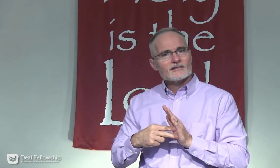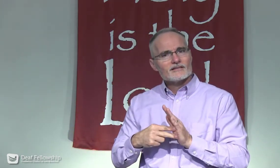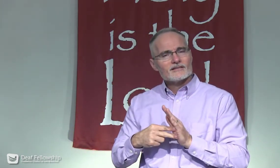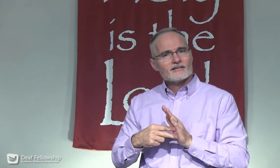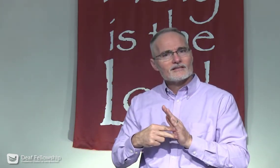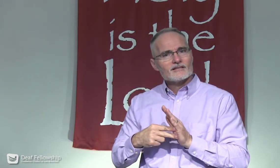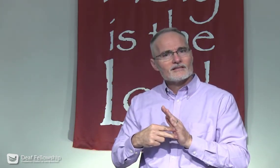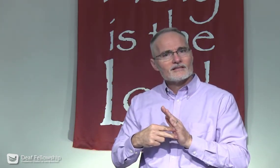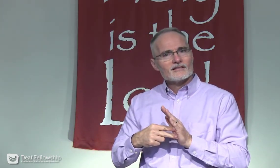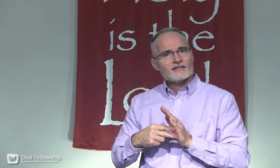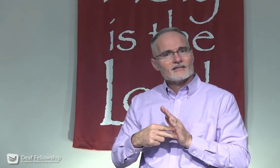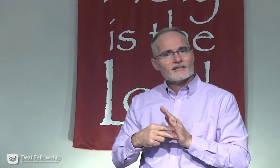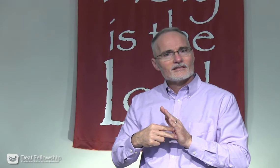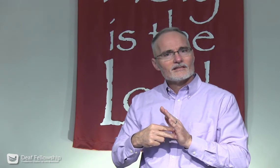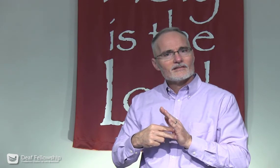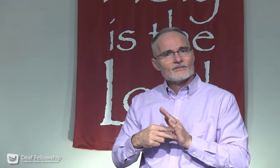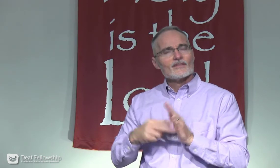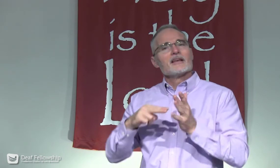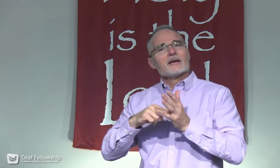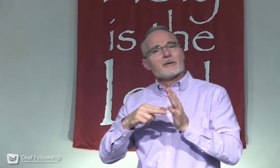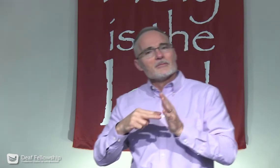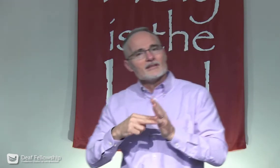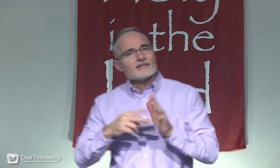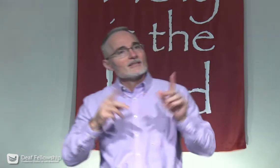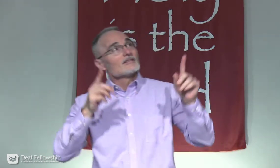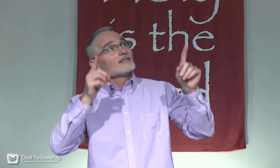do you remember what Jesus means?